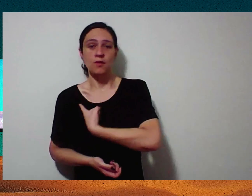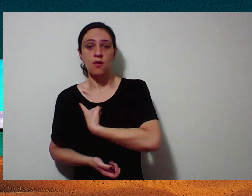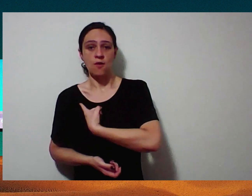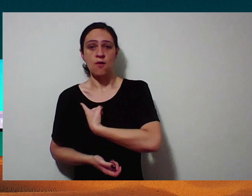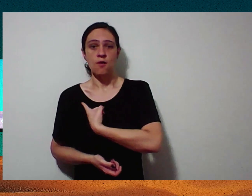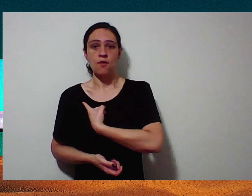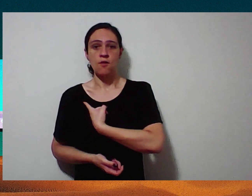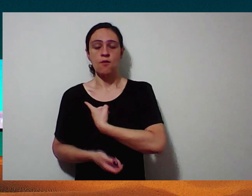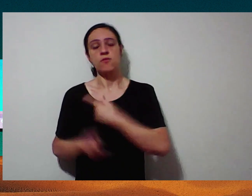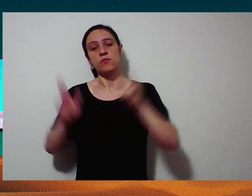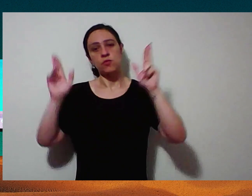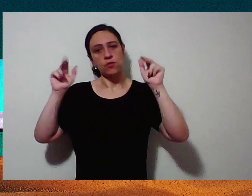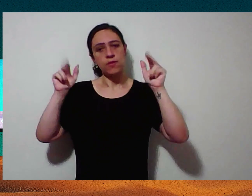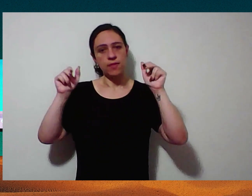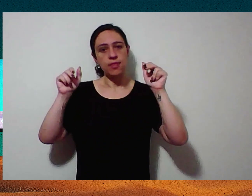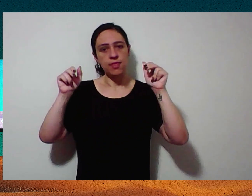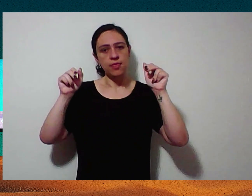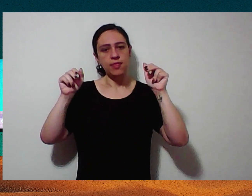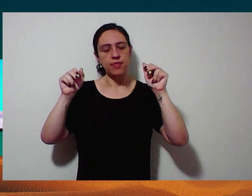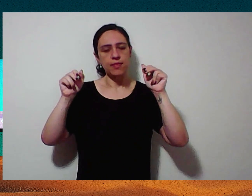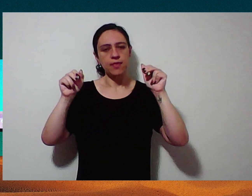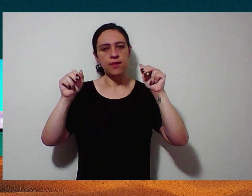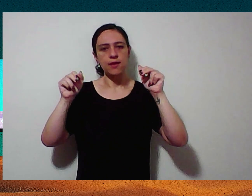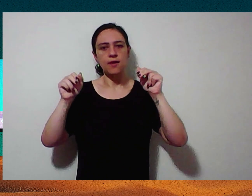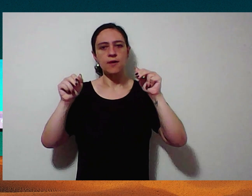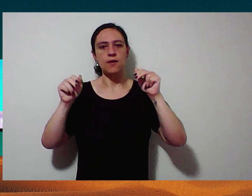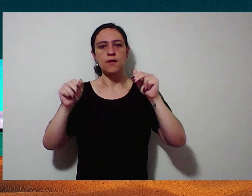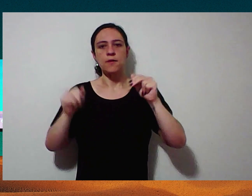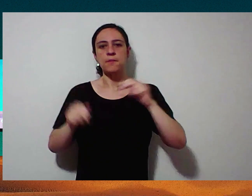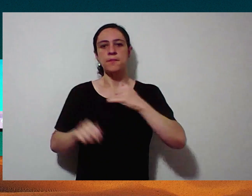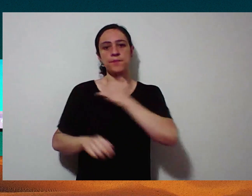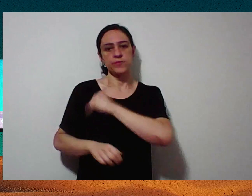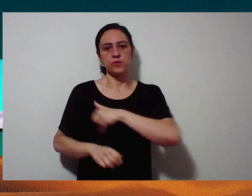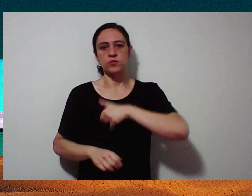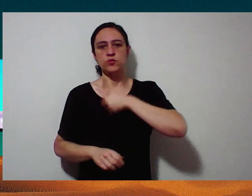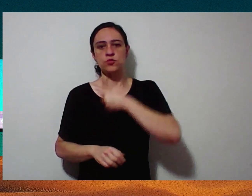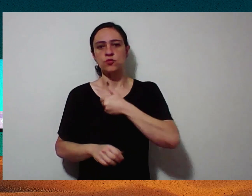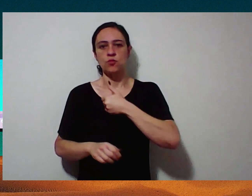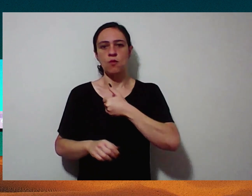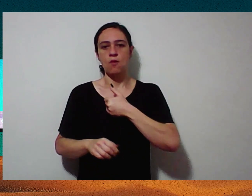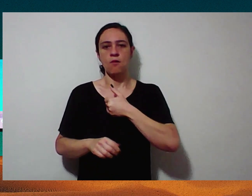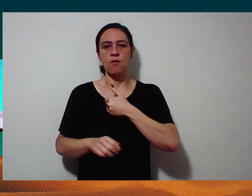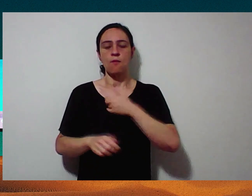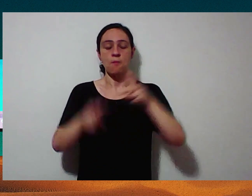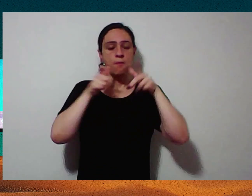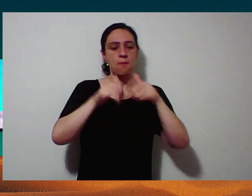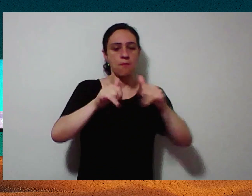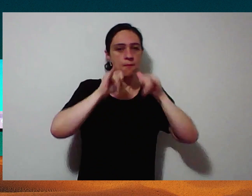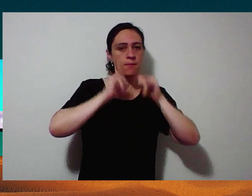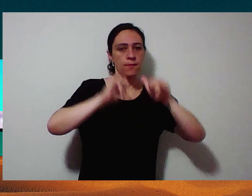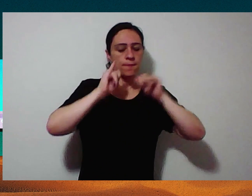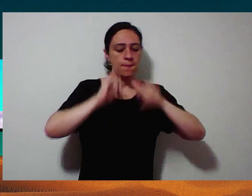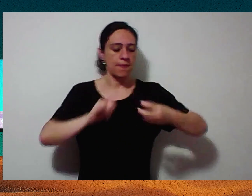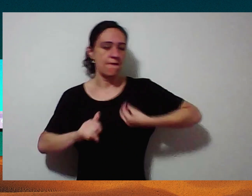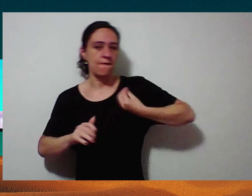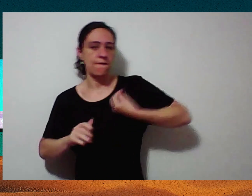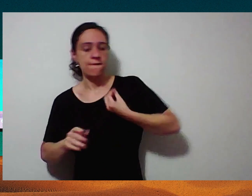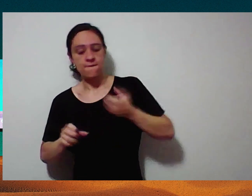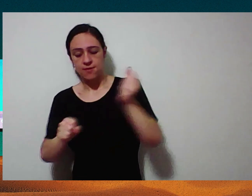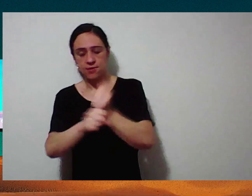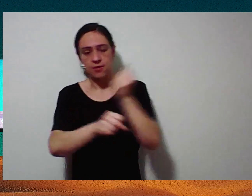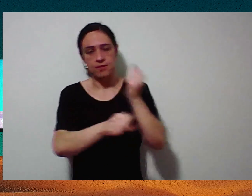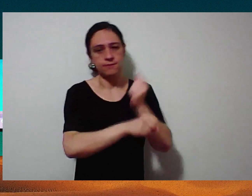geral, Evangelho de João, Palavra, Vida e Edificação. We are within this general